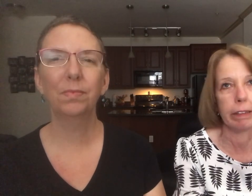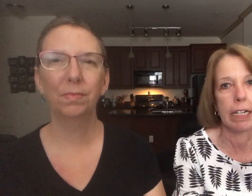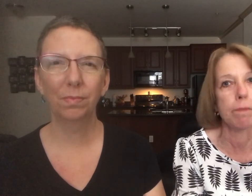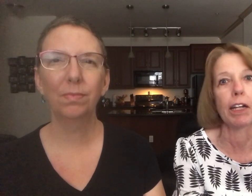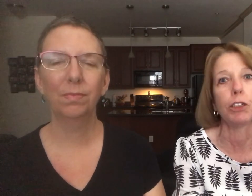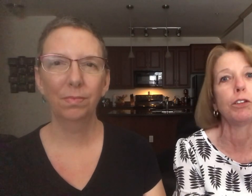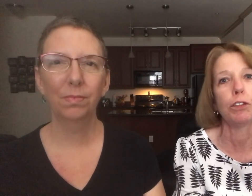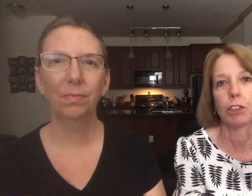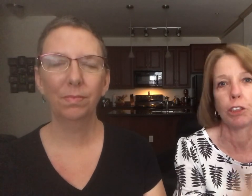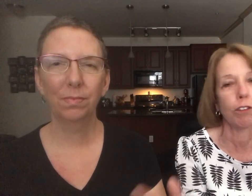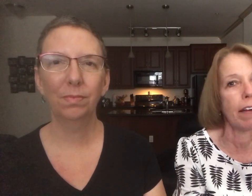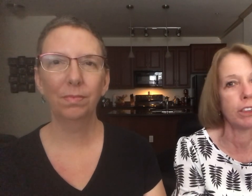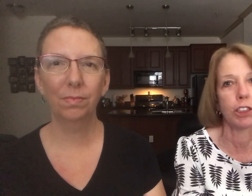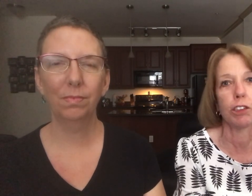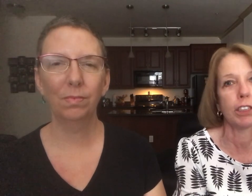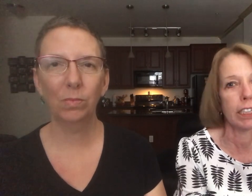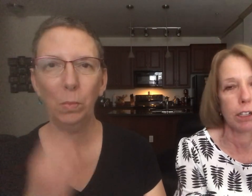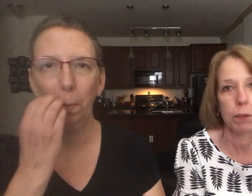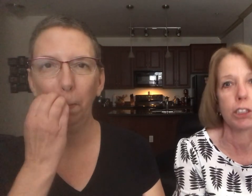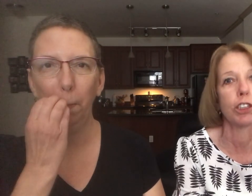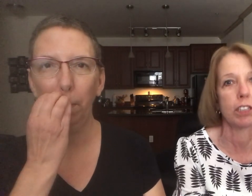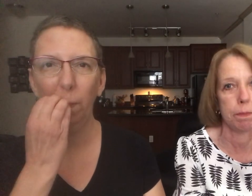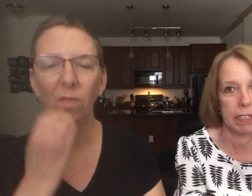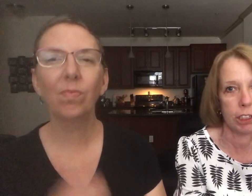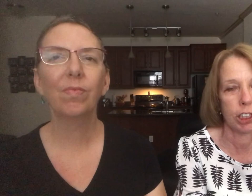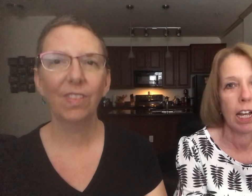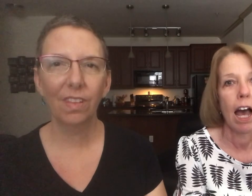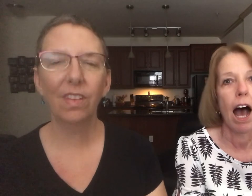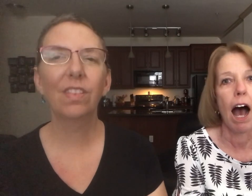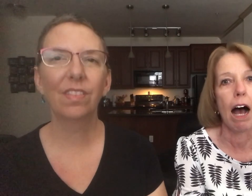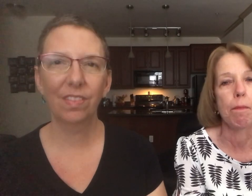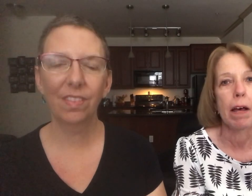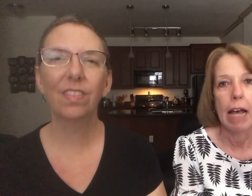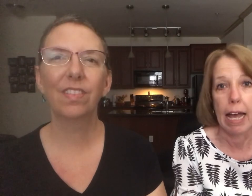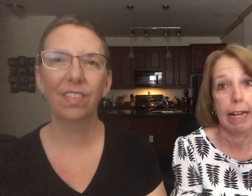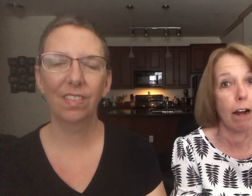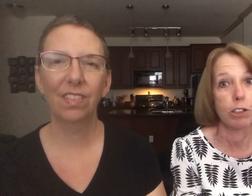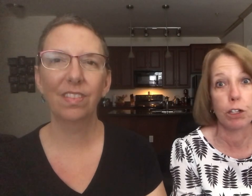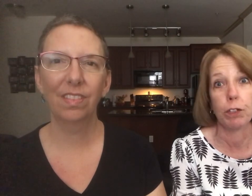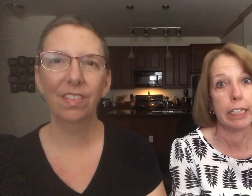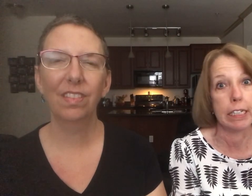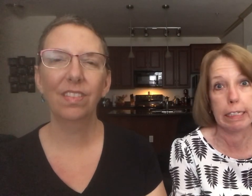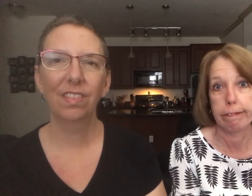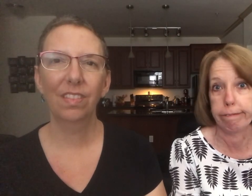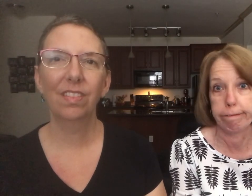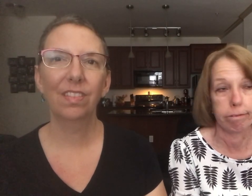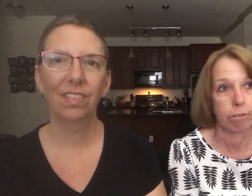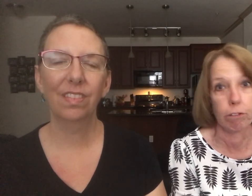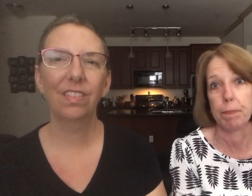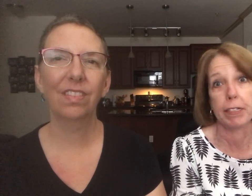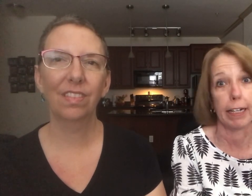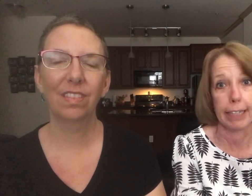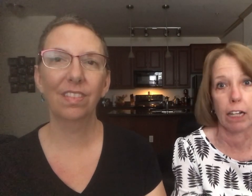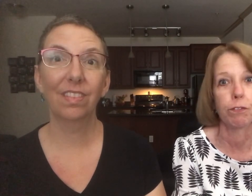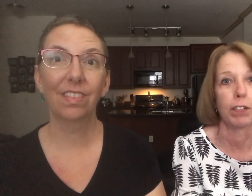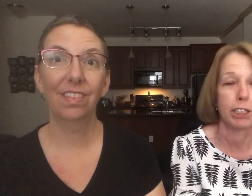In my youth, you could drive to Jersey and go on the Jersey Beach. And Arizona is right beside California, so